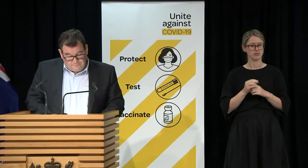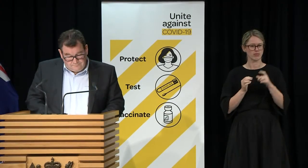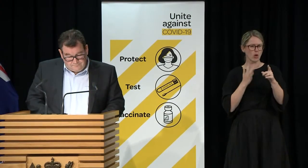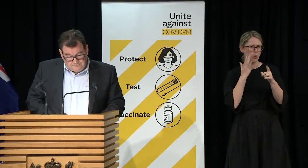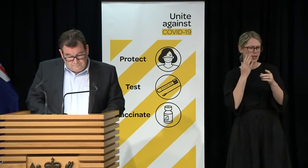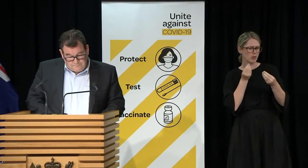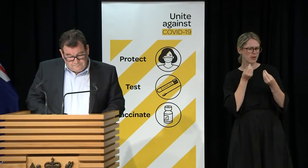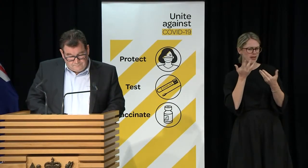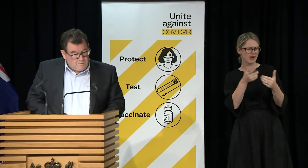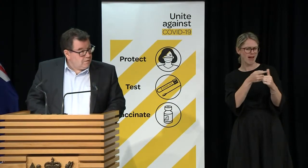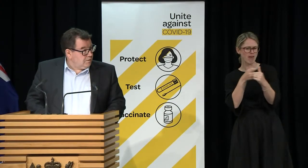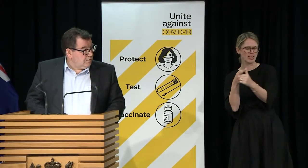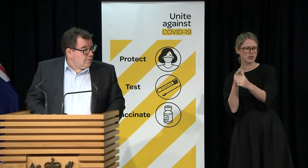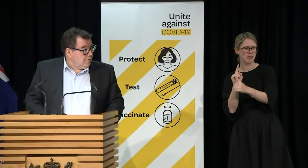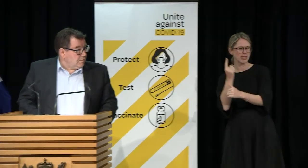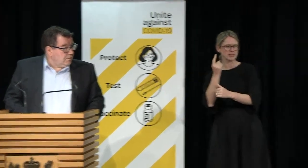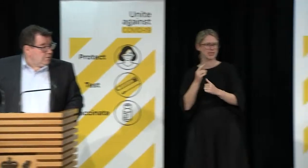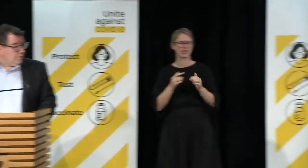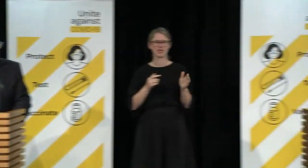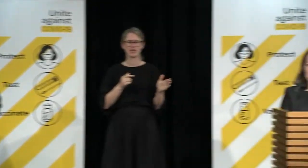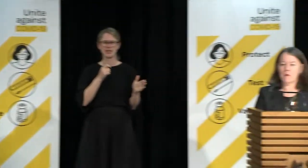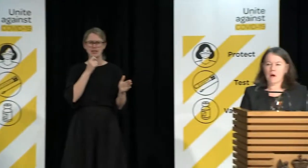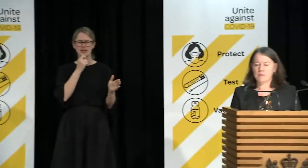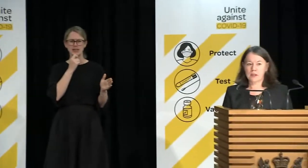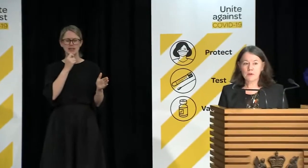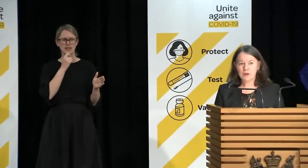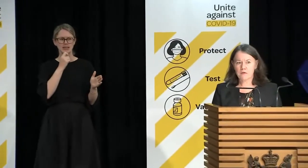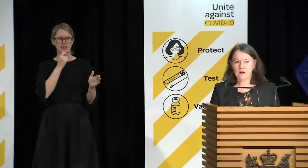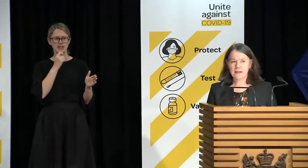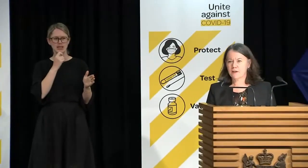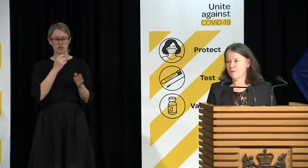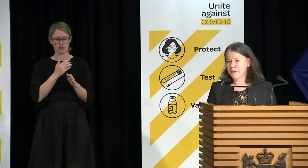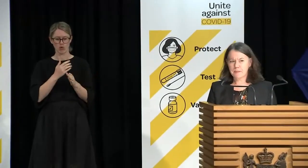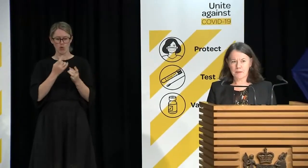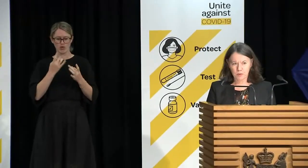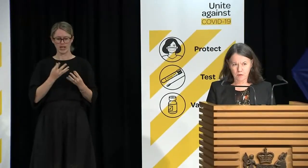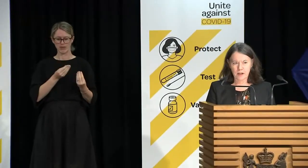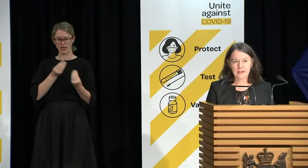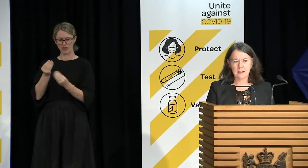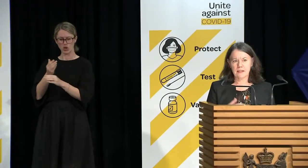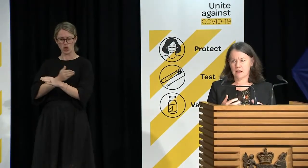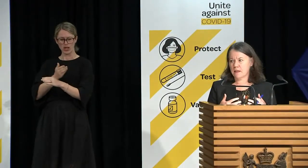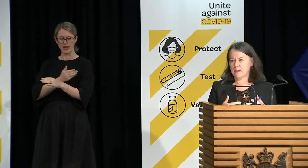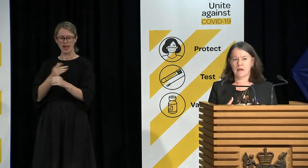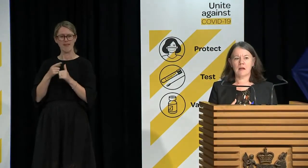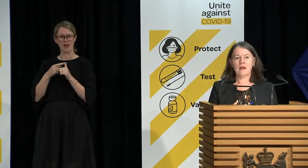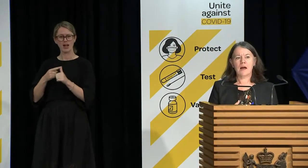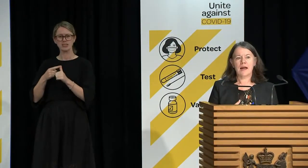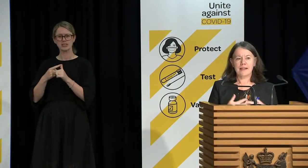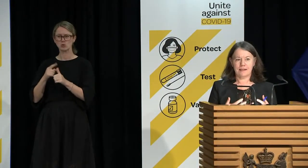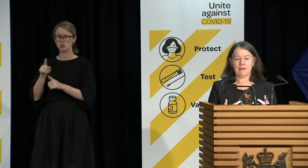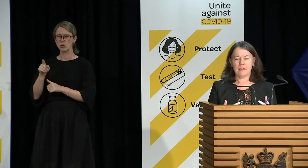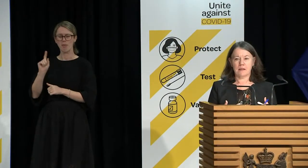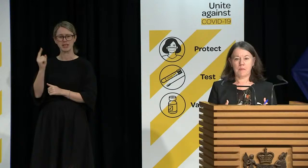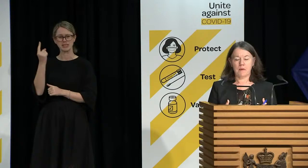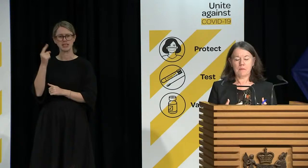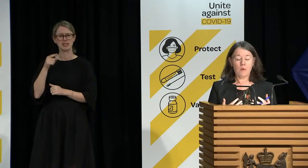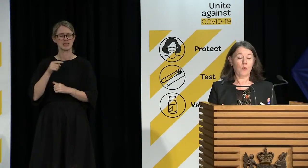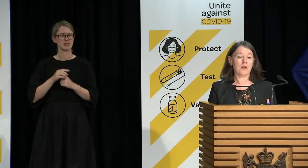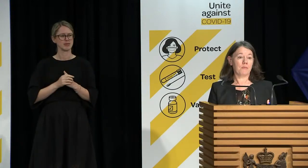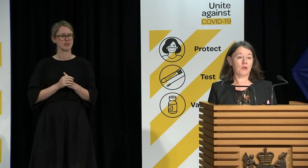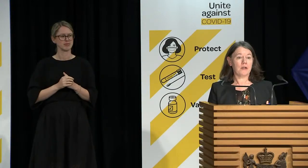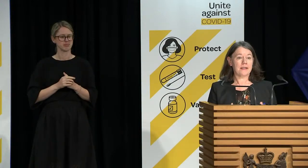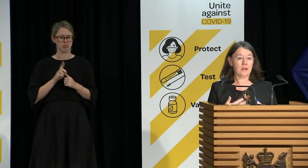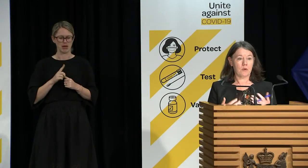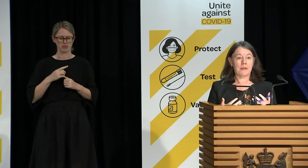be delivering that advice to him? Preliminary advice has already been provided. Yeah. It's